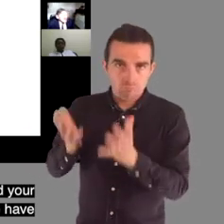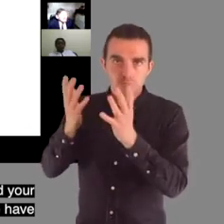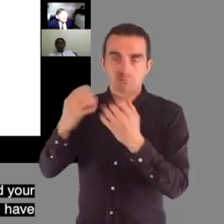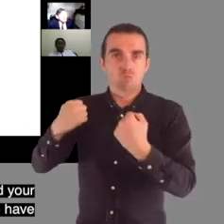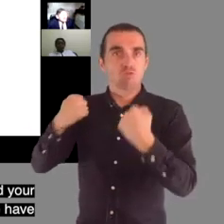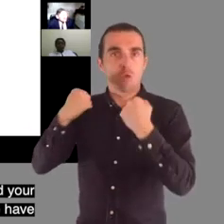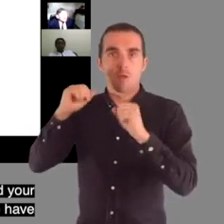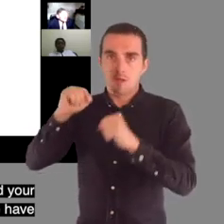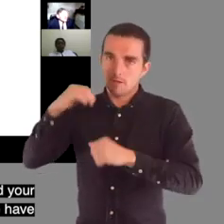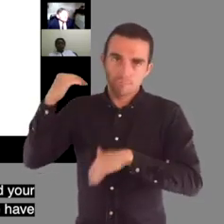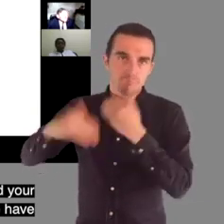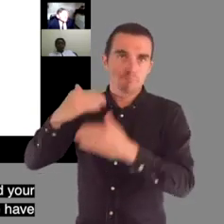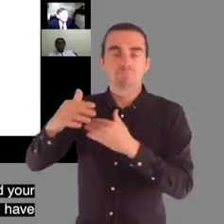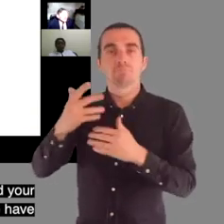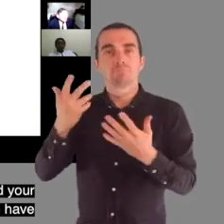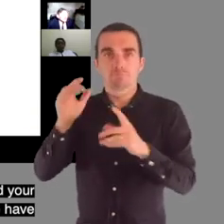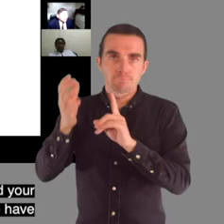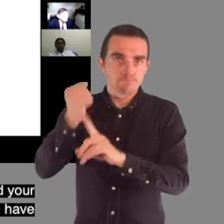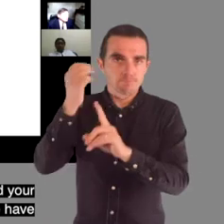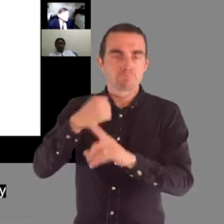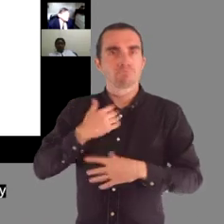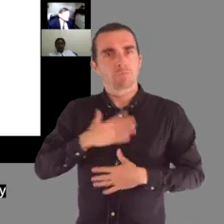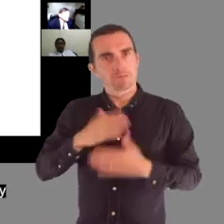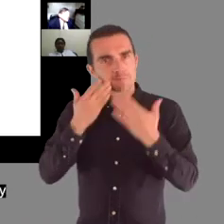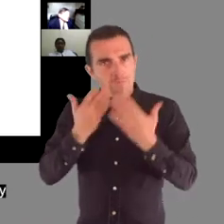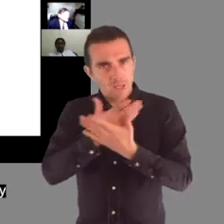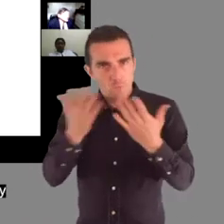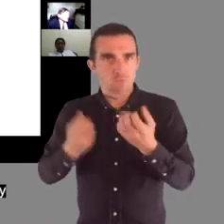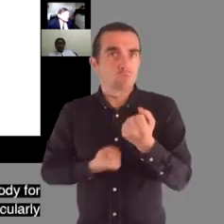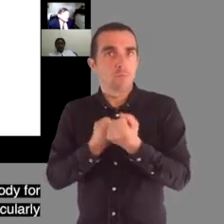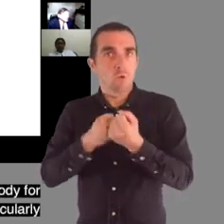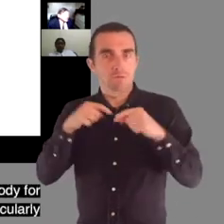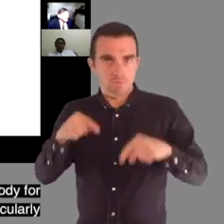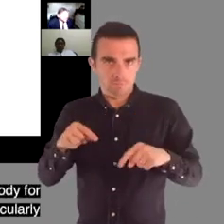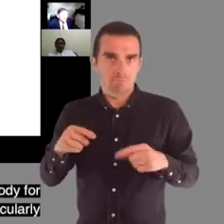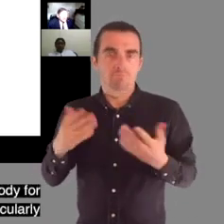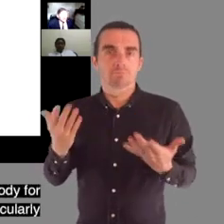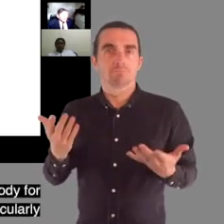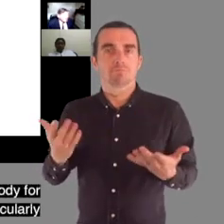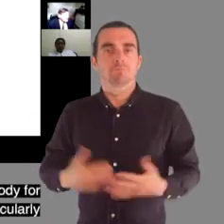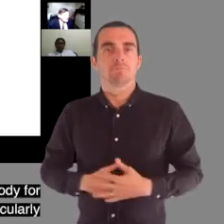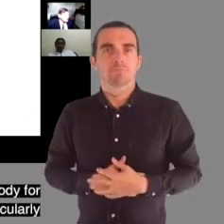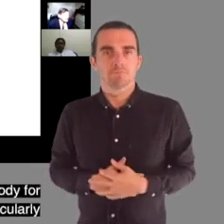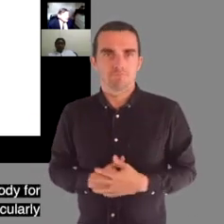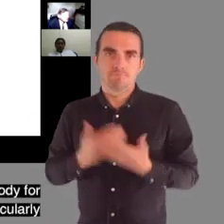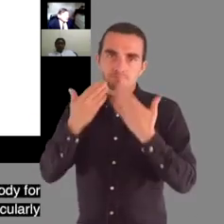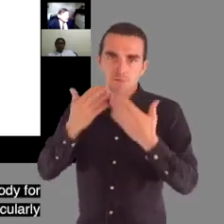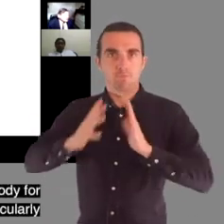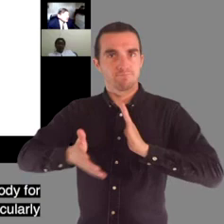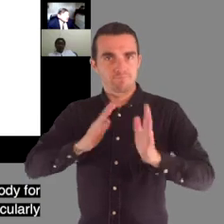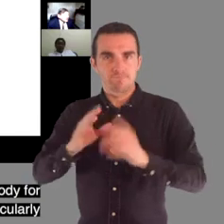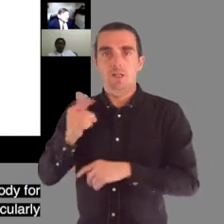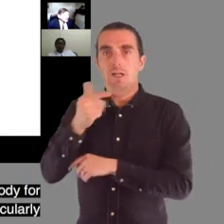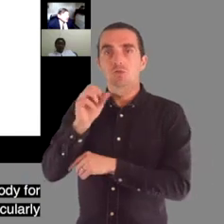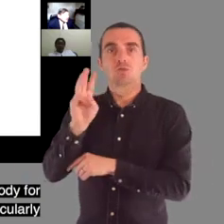areas and build your DPOs to have the strength we've demonstrated can actually lead to results. So I'd like to thank everybody for